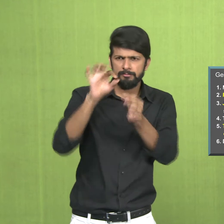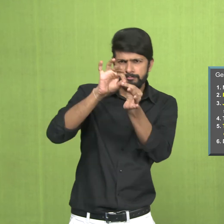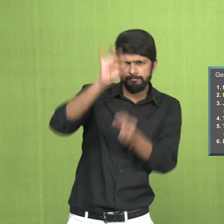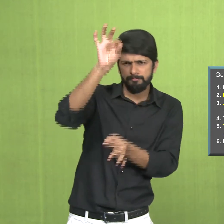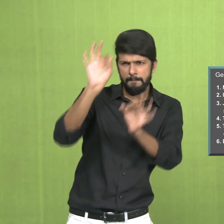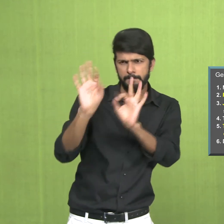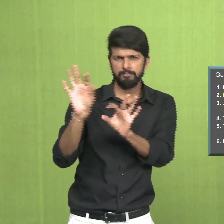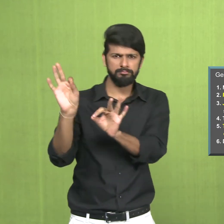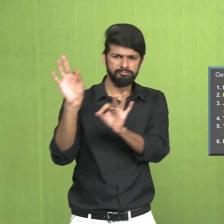very